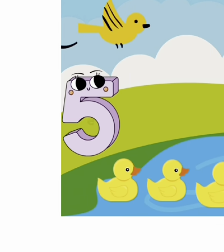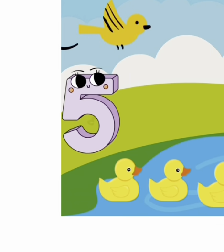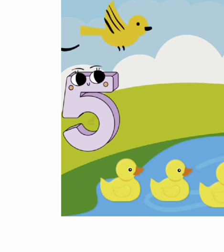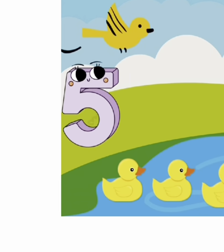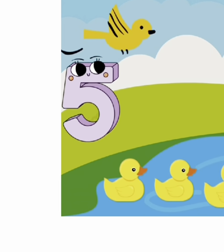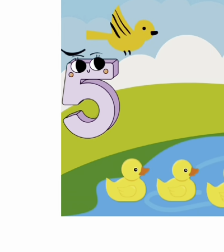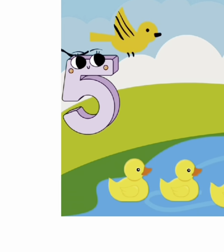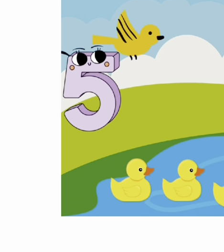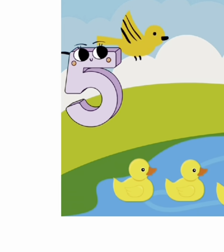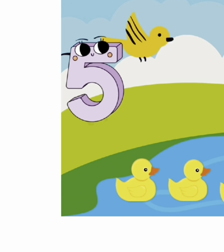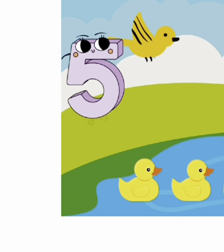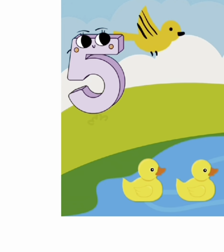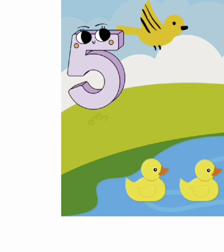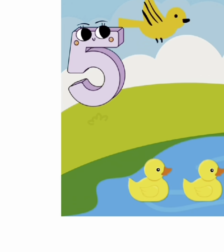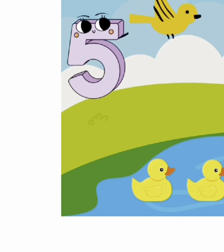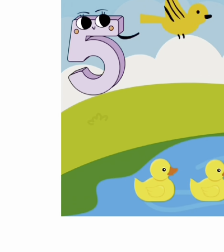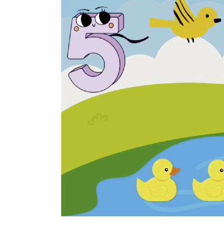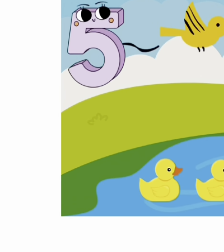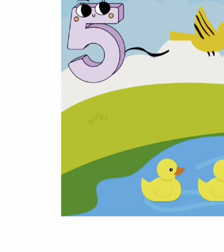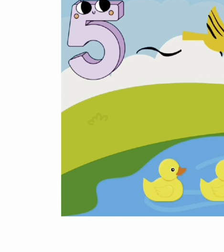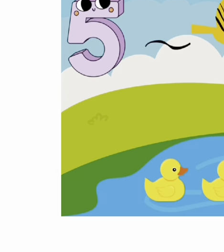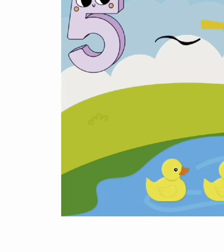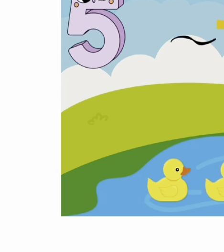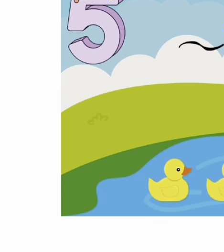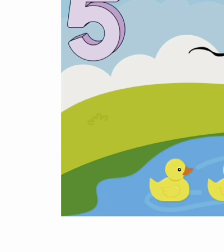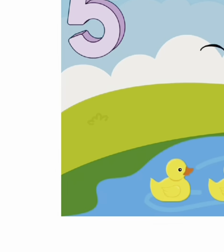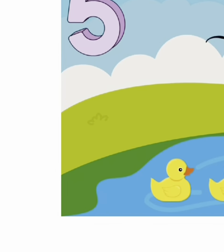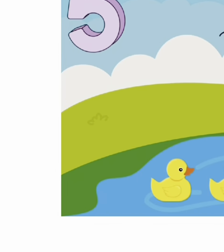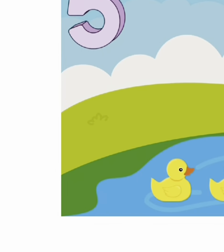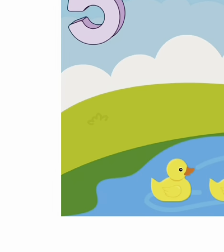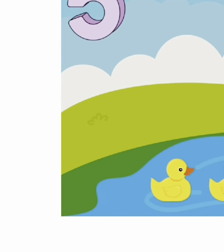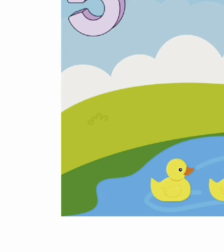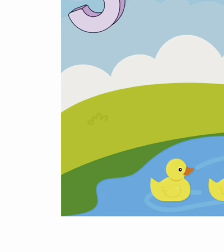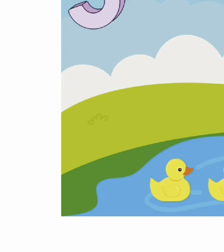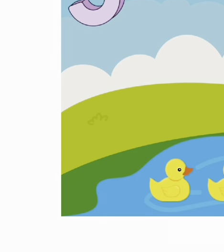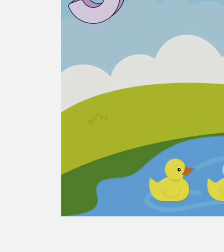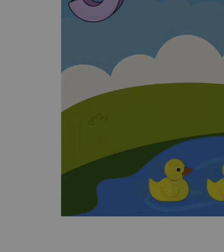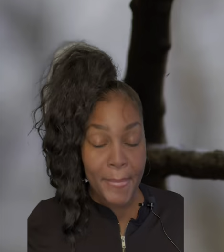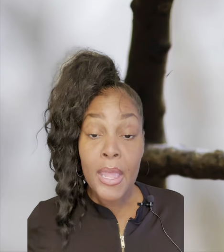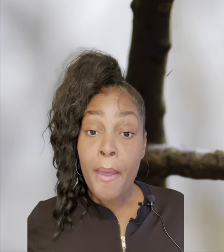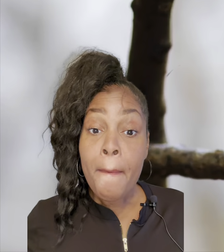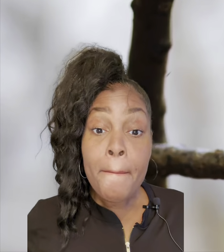And all of the five baby ducks came back. Yay!